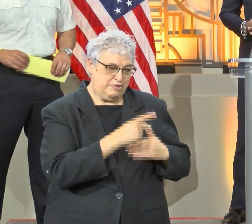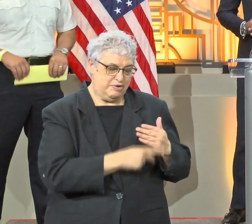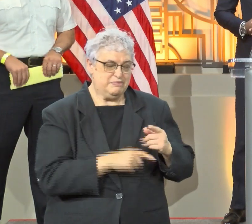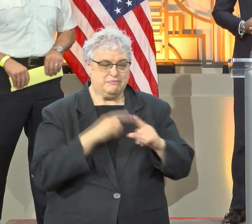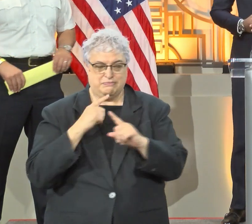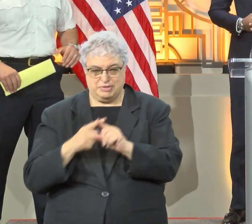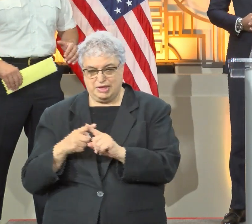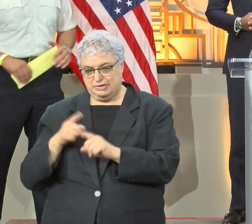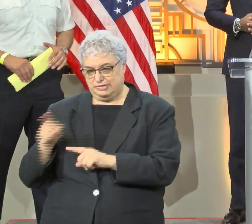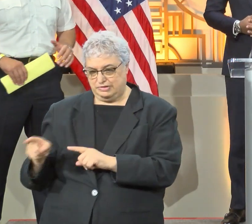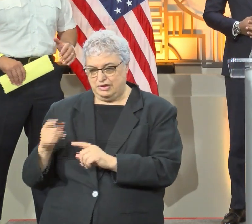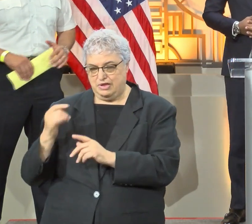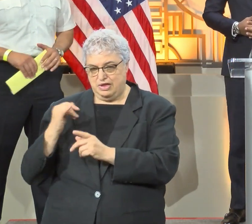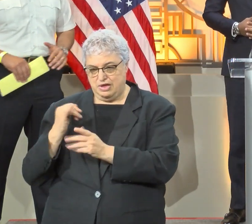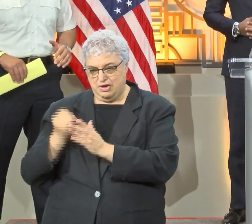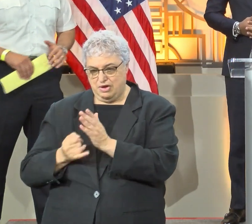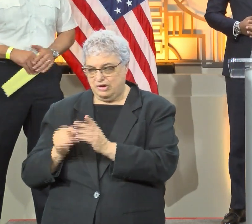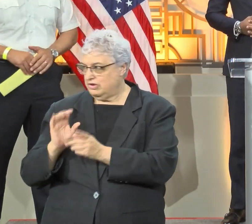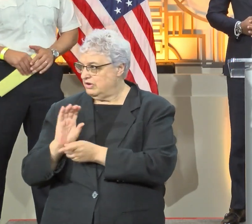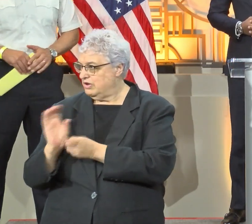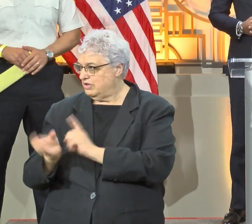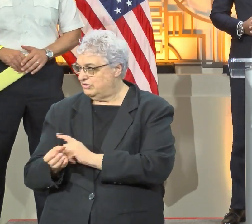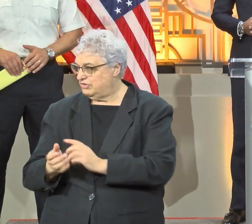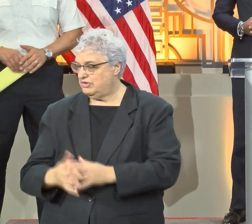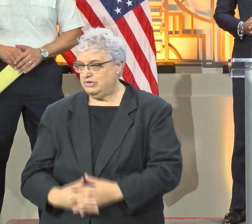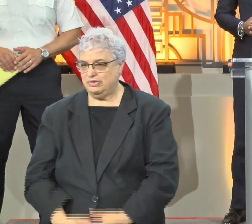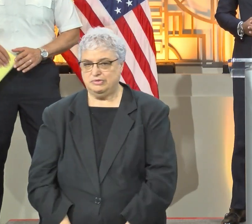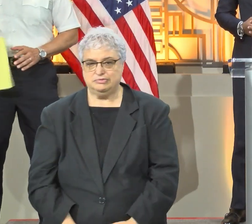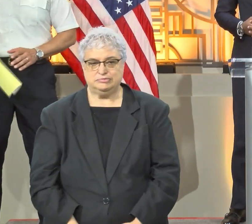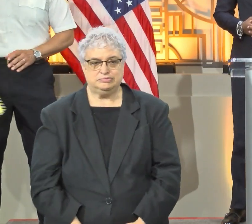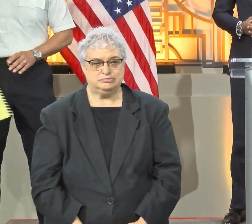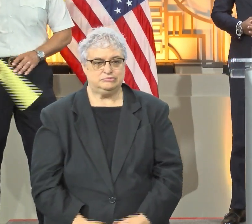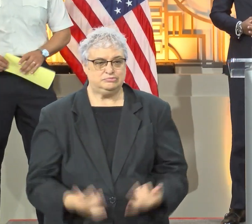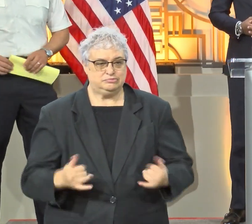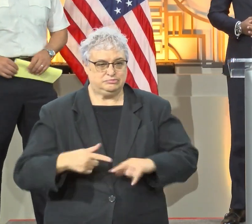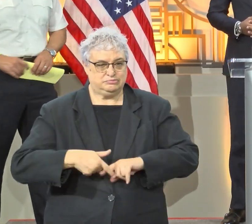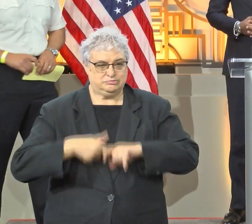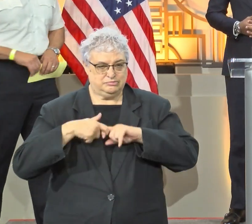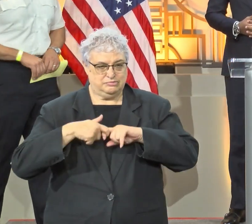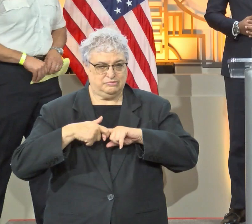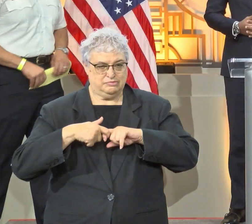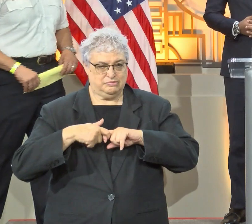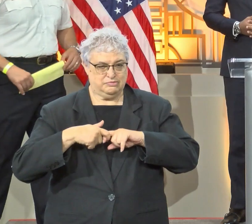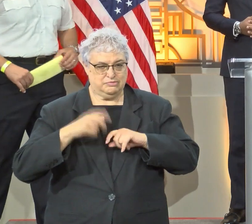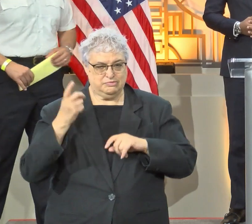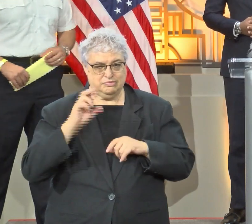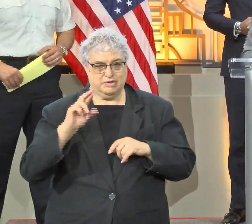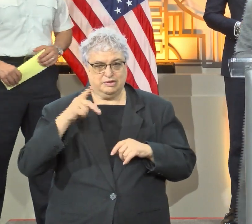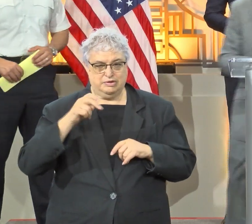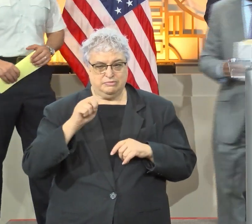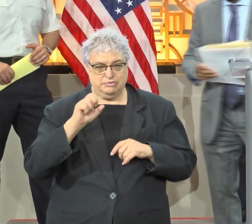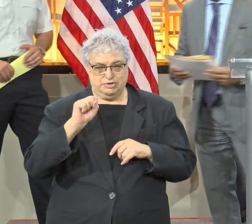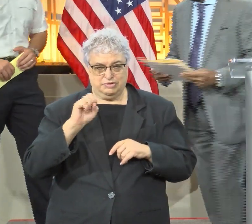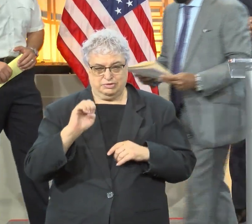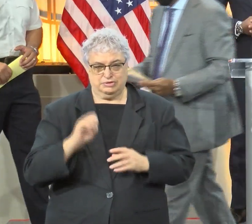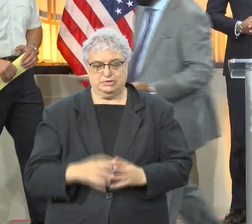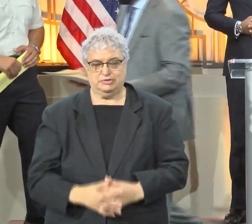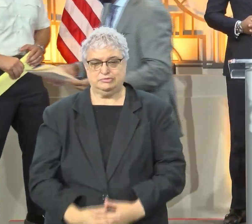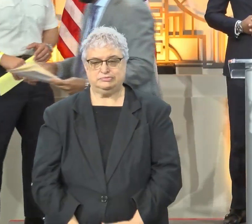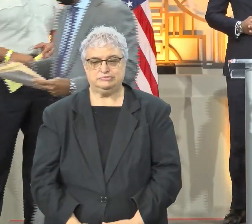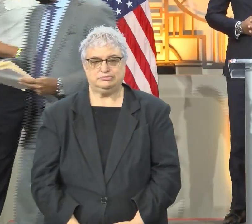So please take the opportunity to apply. Let me pause right there and bring up Dr. Persse.